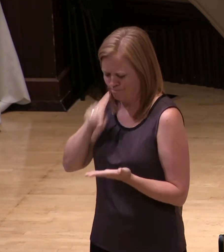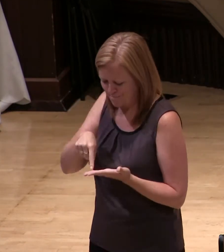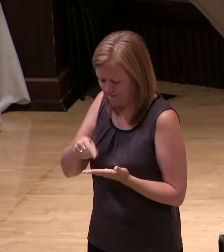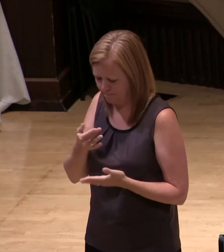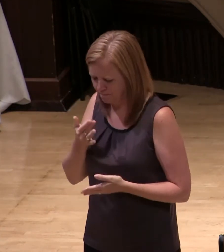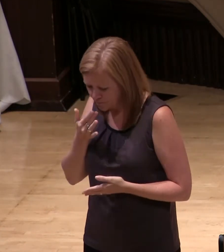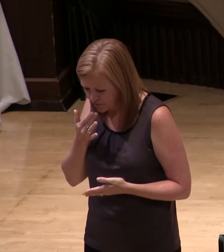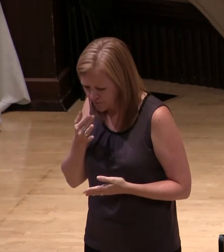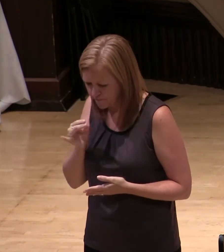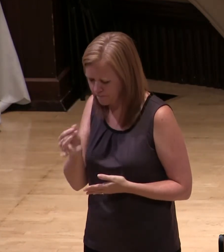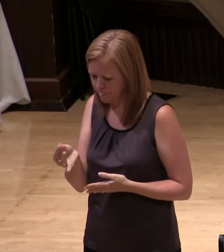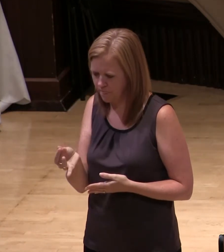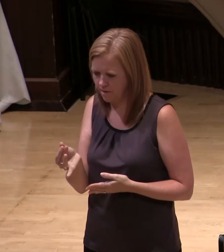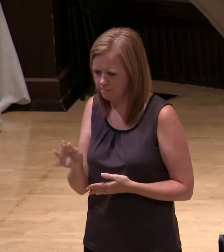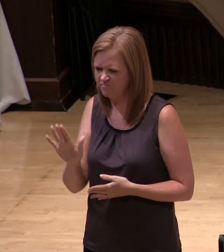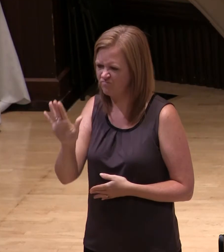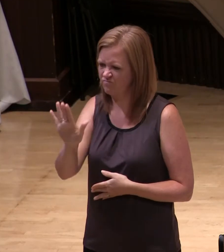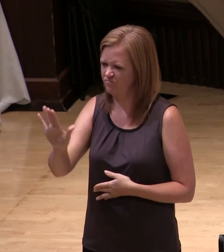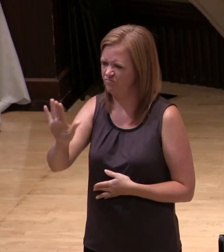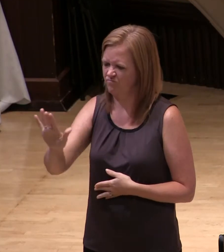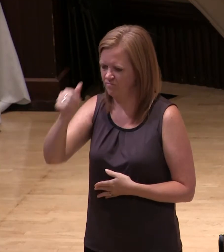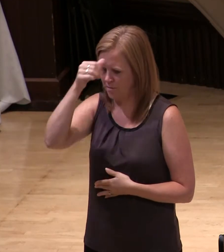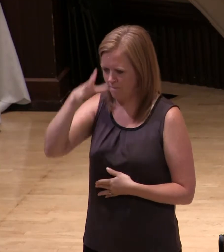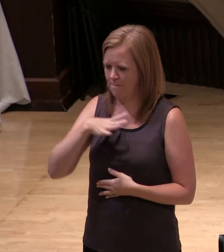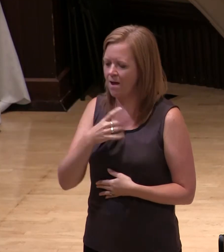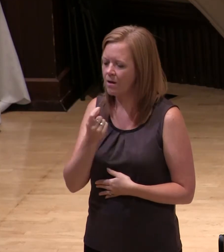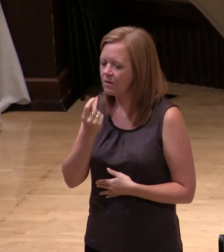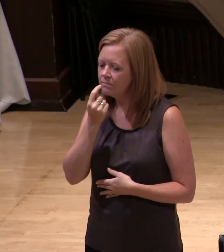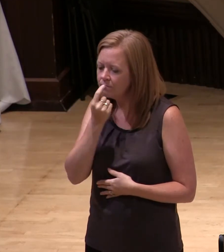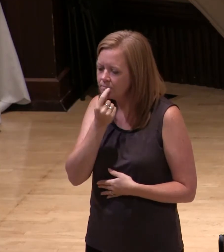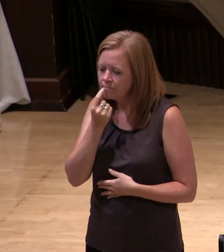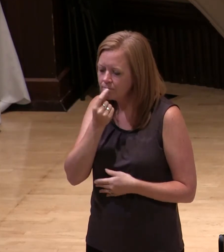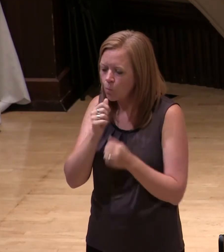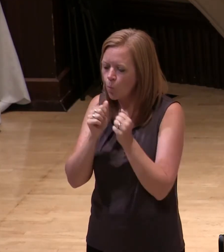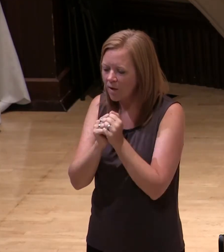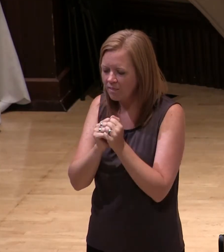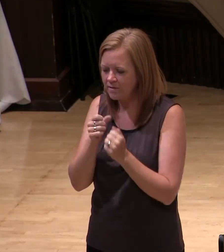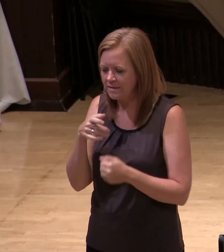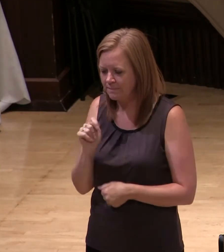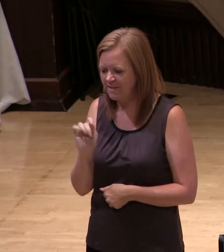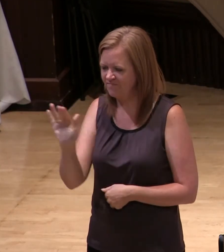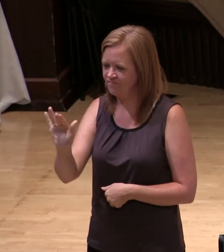and he spits and touches the man's tongue with his spit.